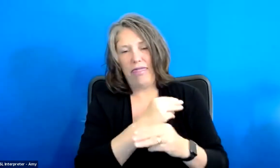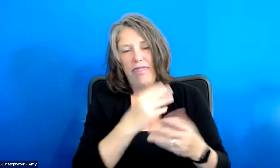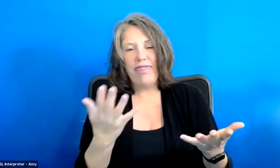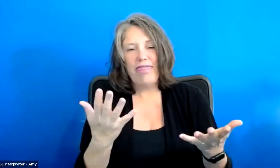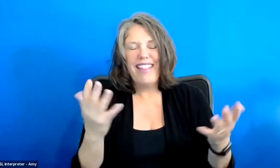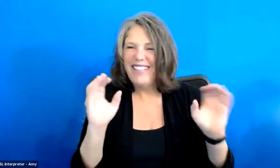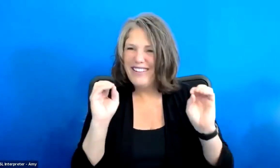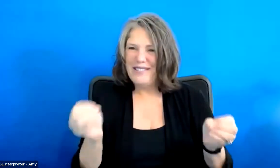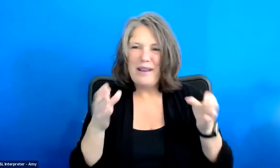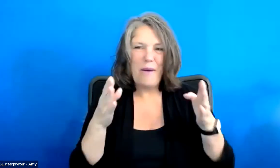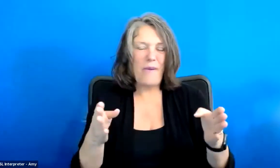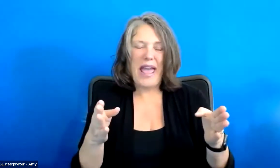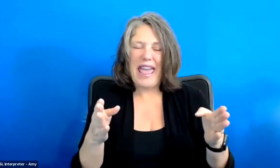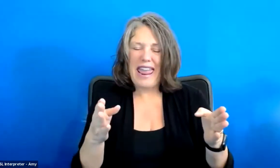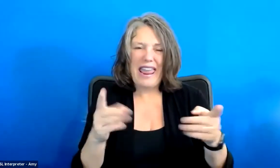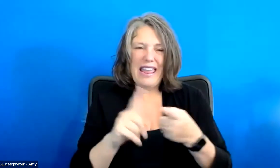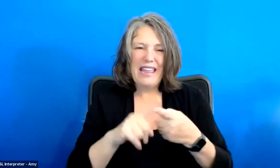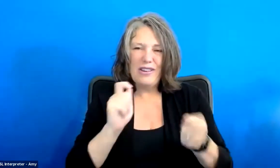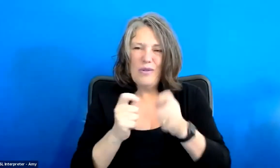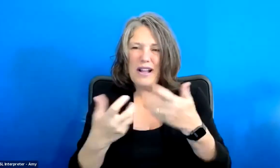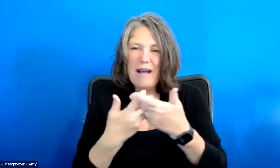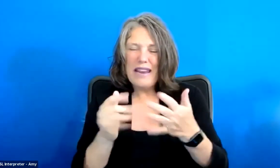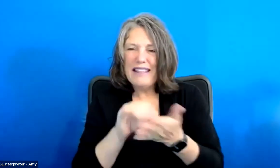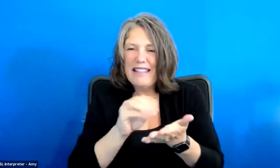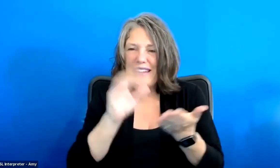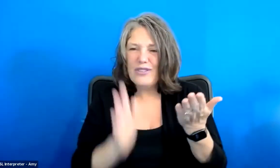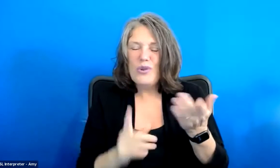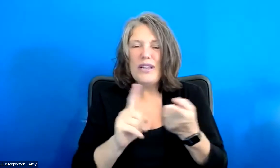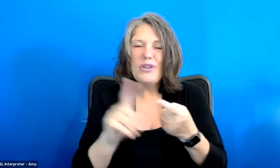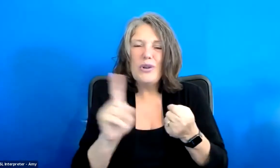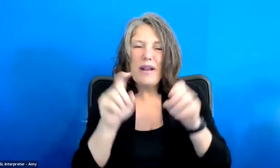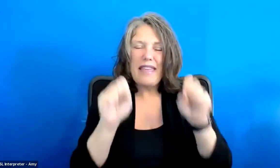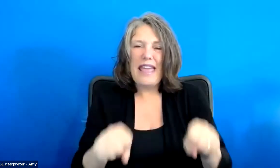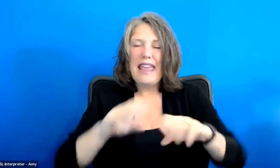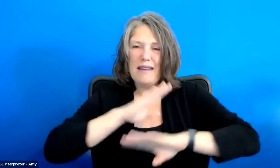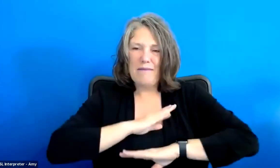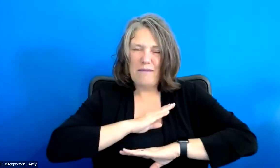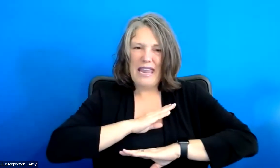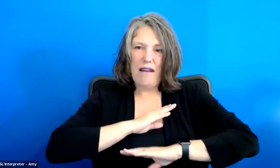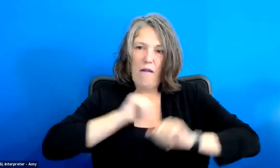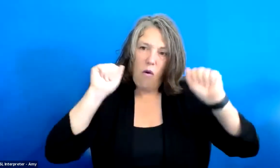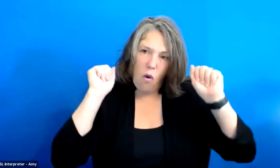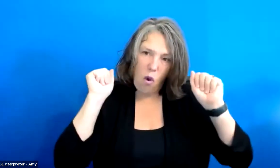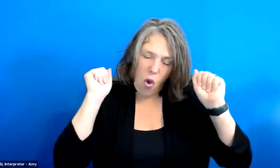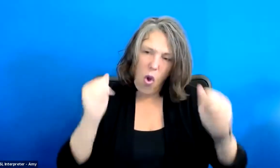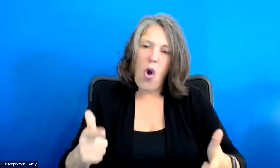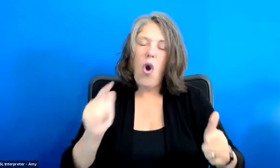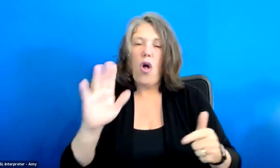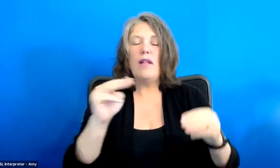There's no way to accommodate that student to where they can meet all of their